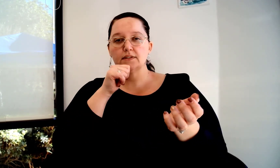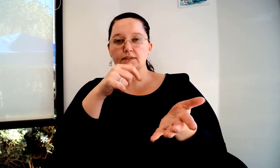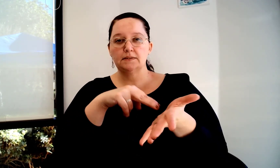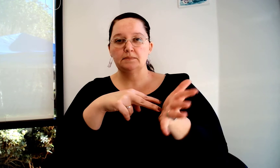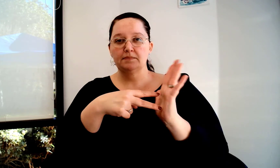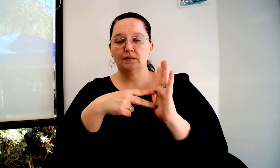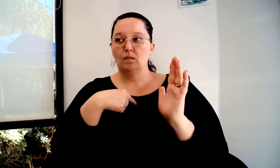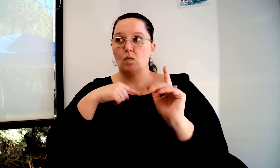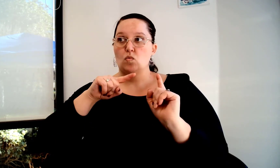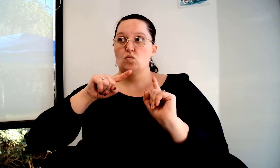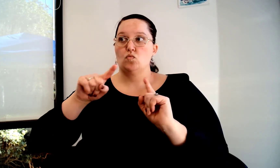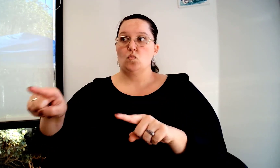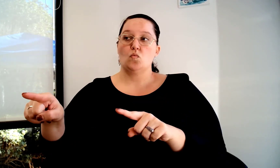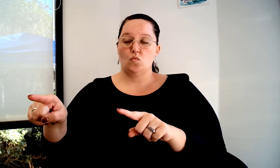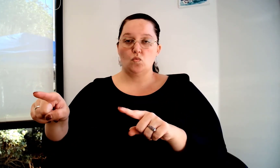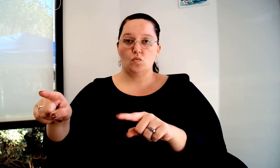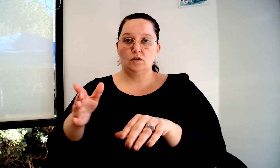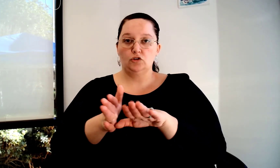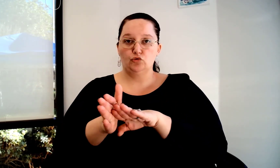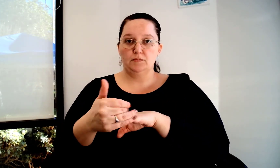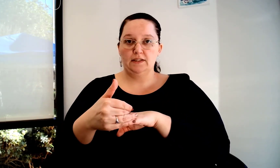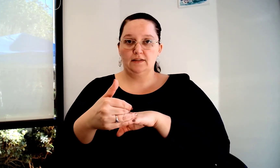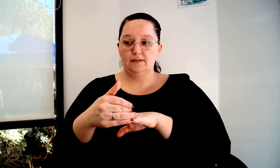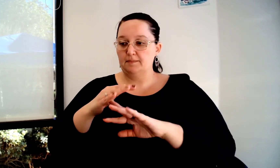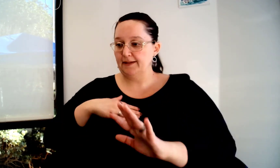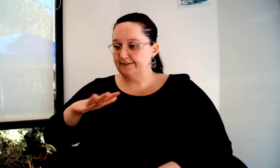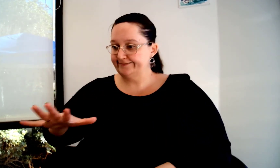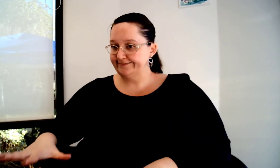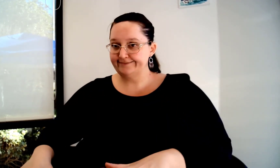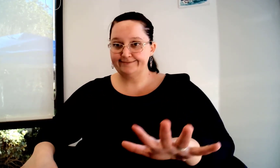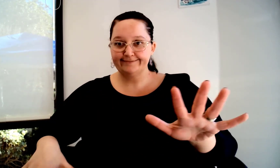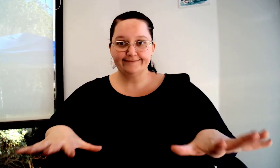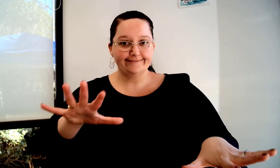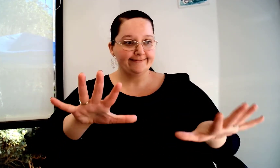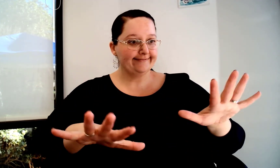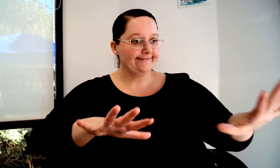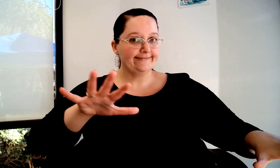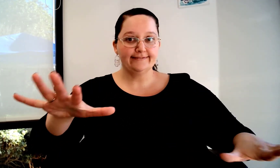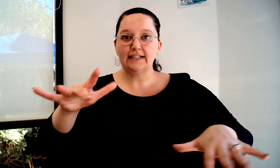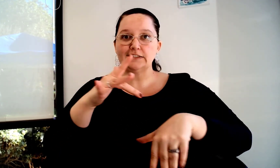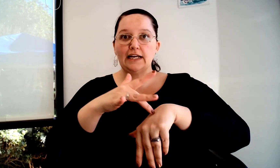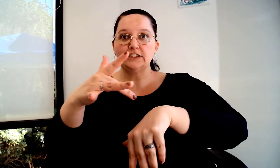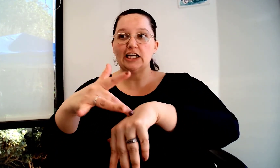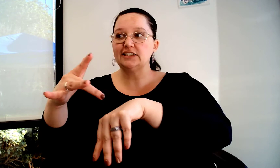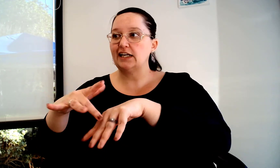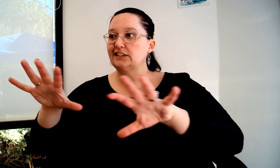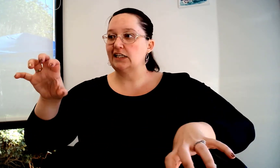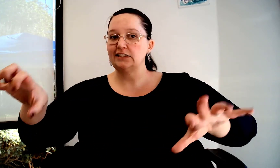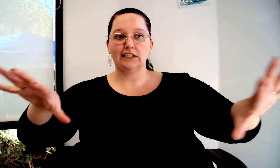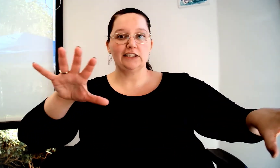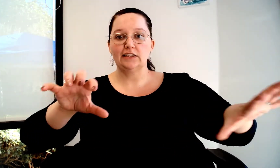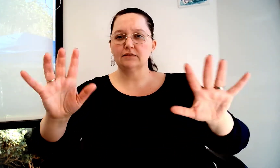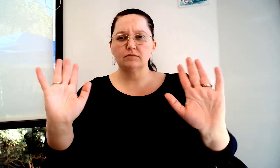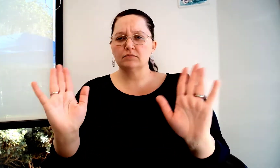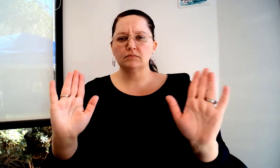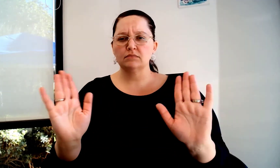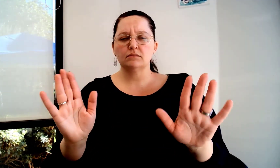it, which means I have been to. I didn't go there to Jamaica to touch all the things. That's not what I